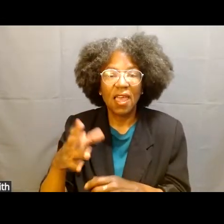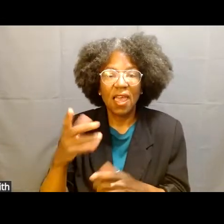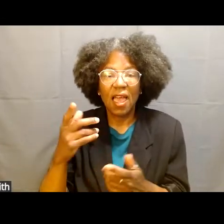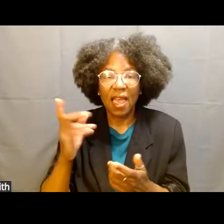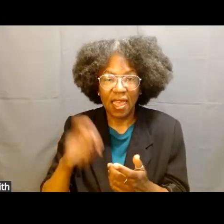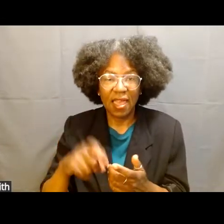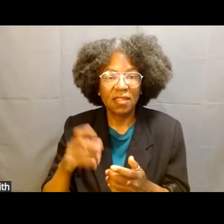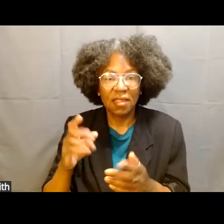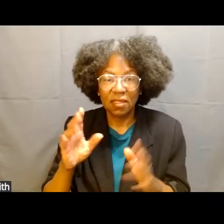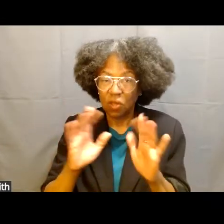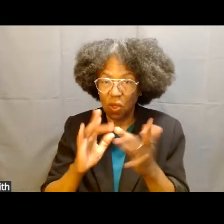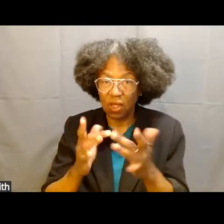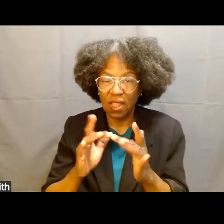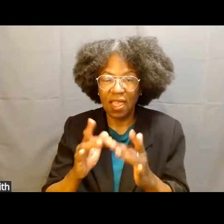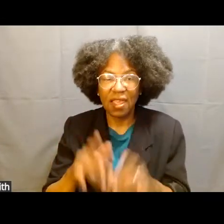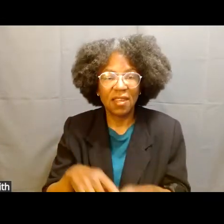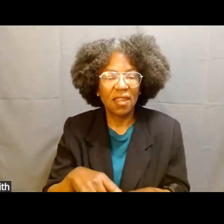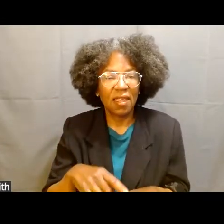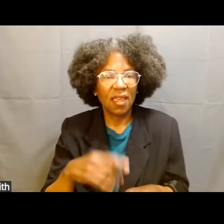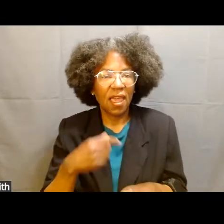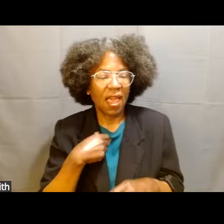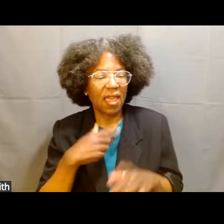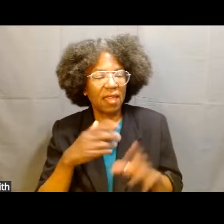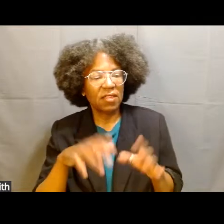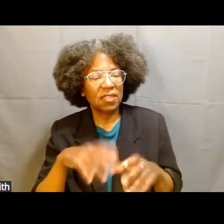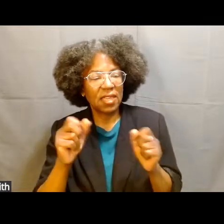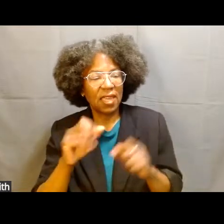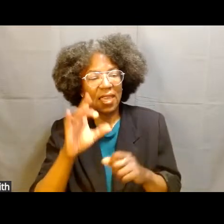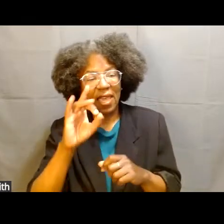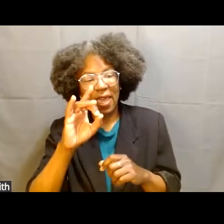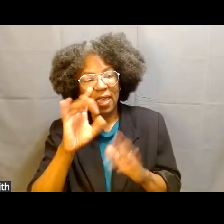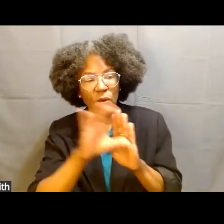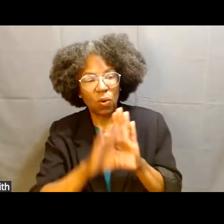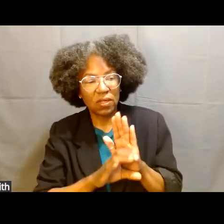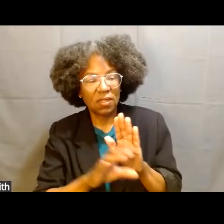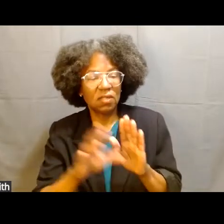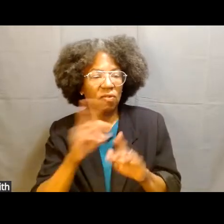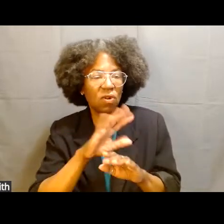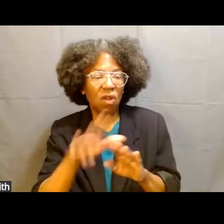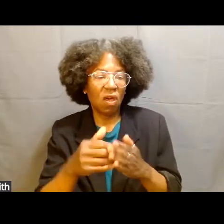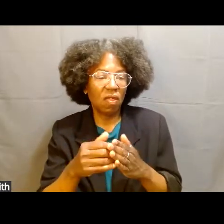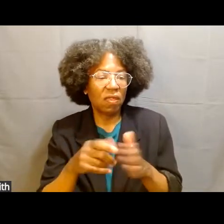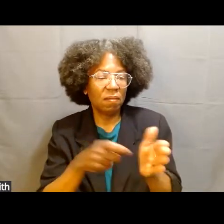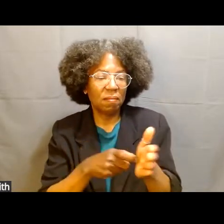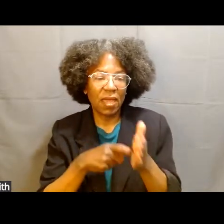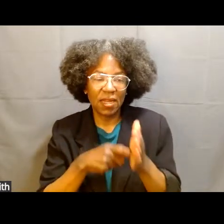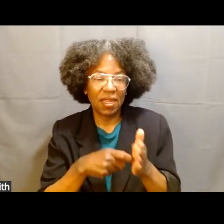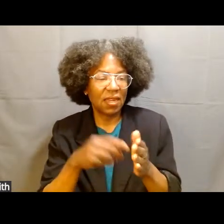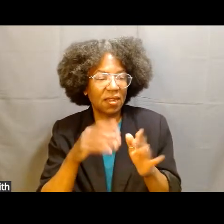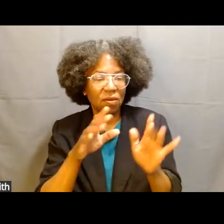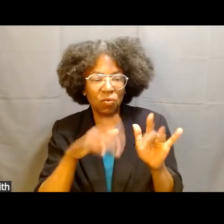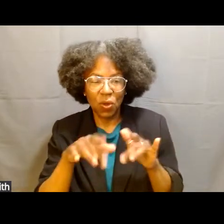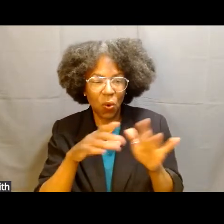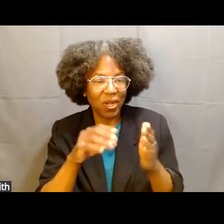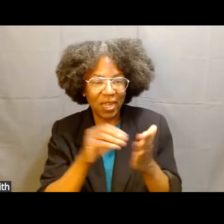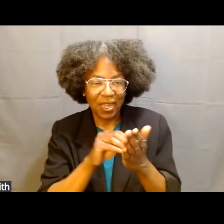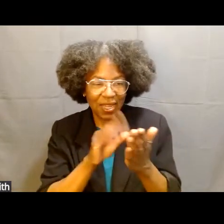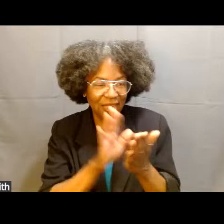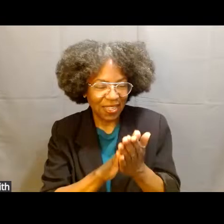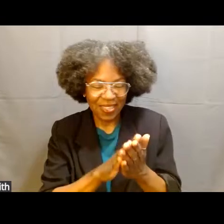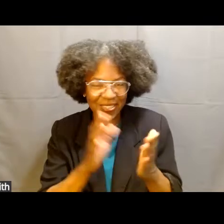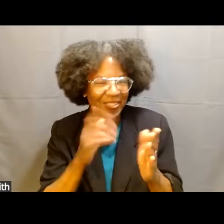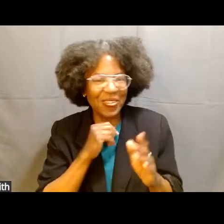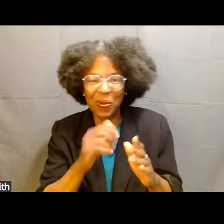for all the mandated reporting. Don't even get me started. No, I didn't. You know, HR